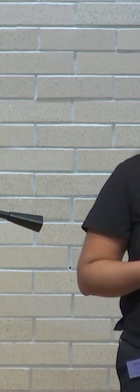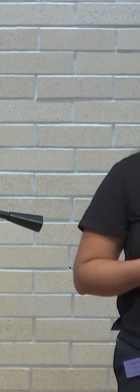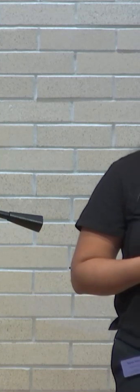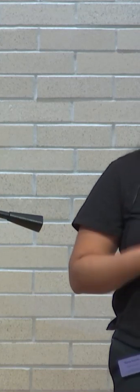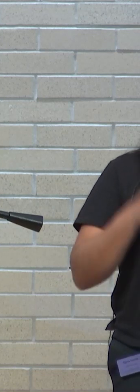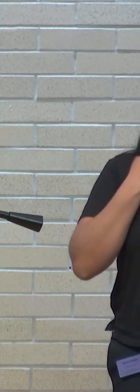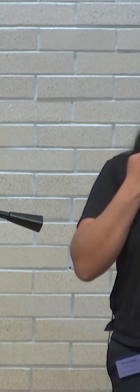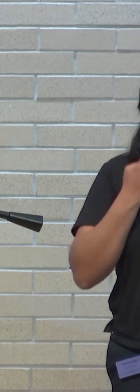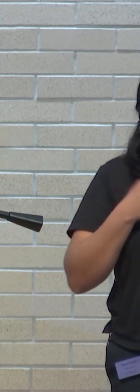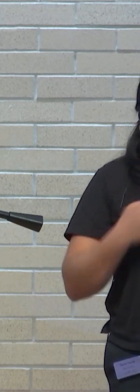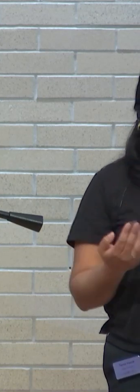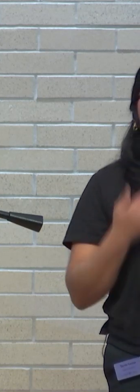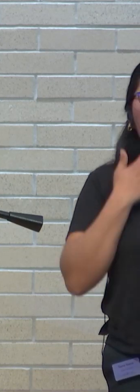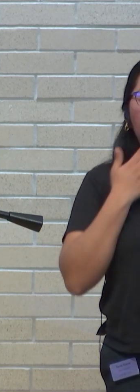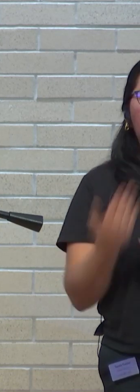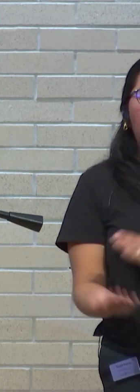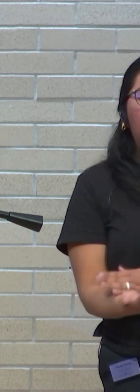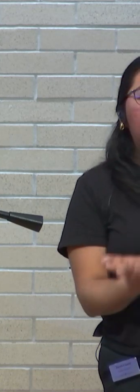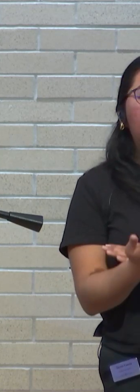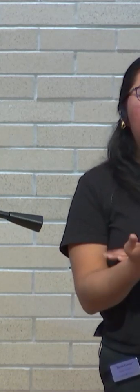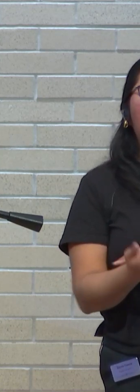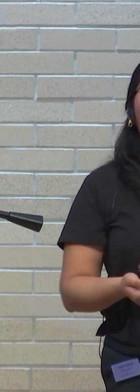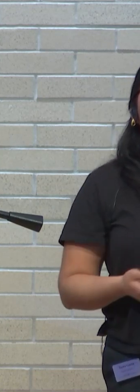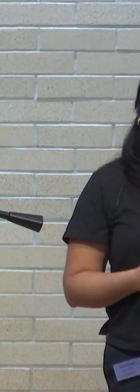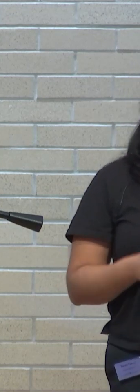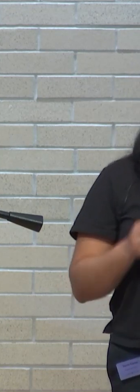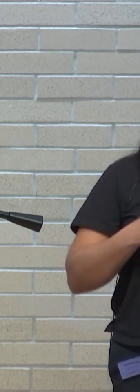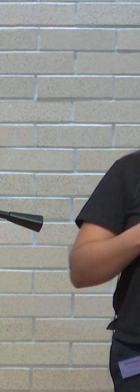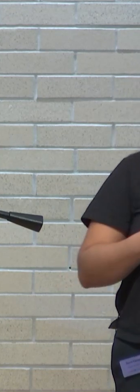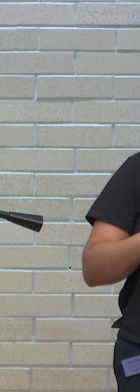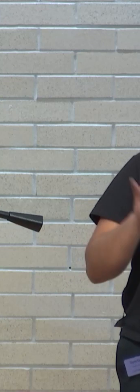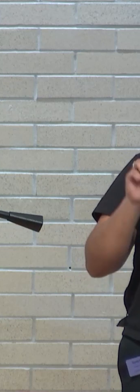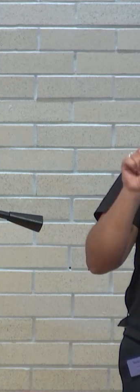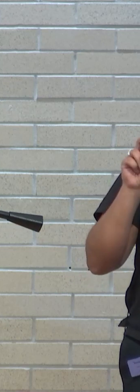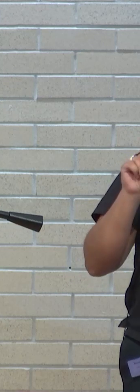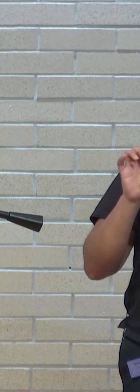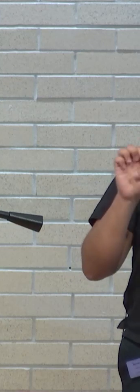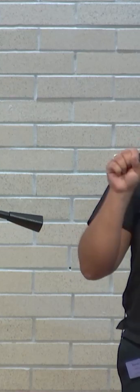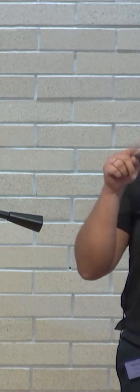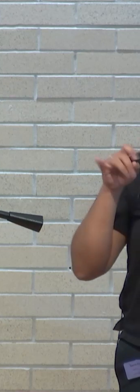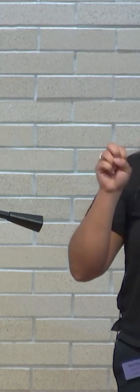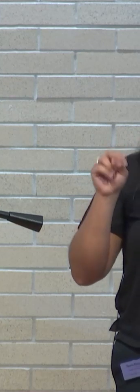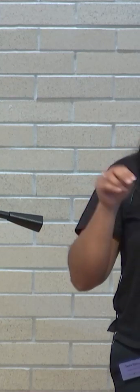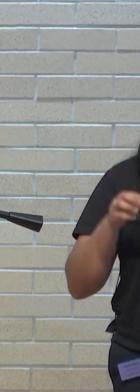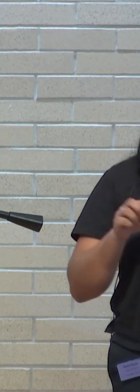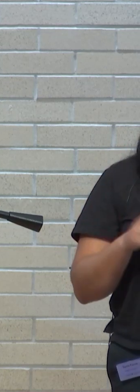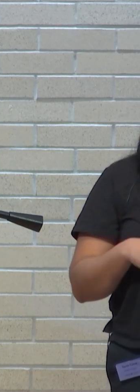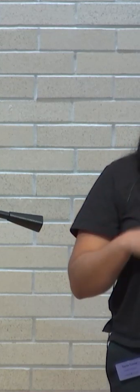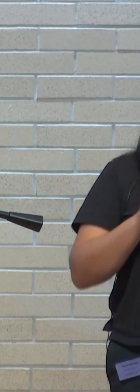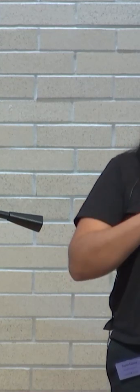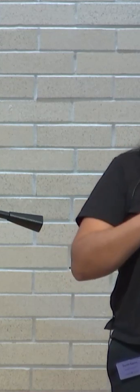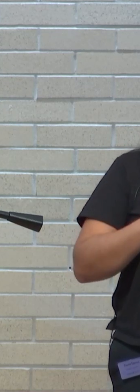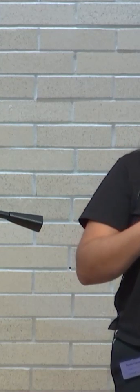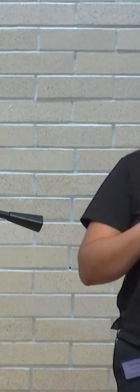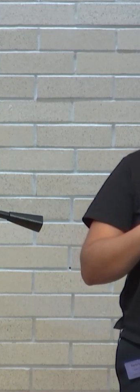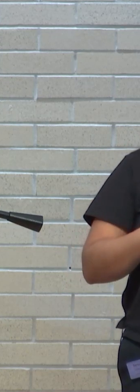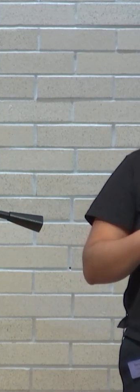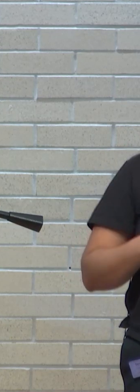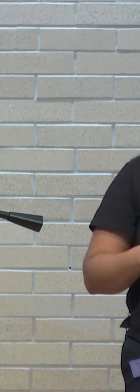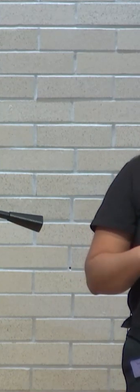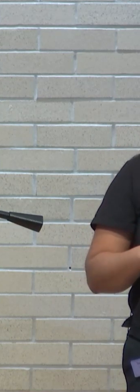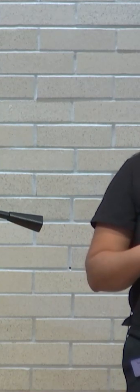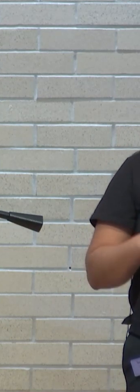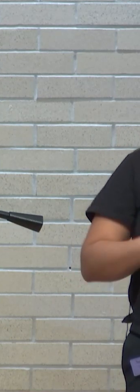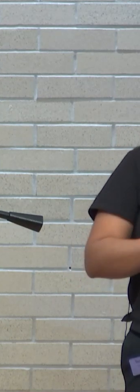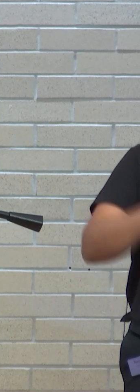right, hello and good morning. My name is Isis Danubia Espinosa, and I'm currently a fourth year studying secondary education and TESOL.